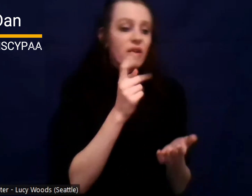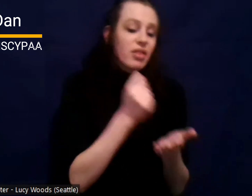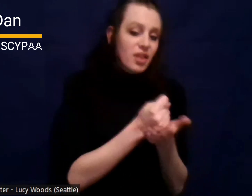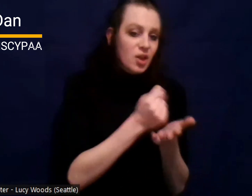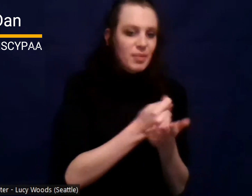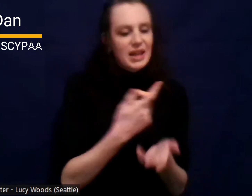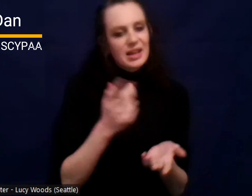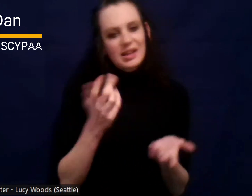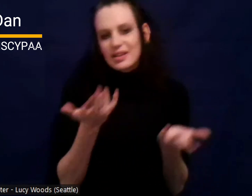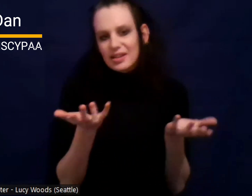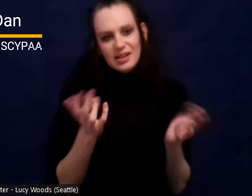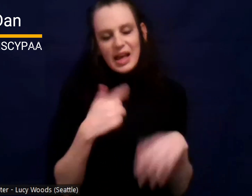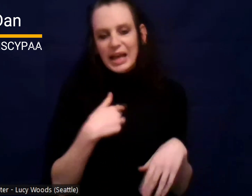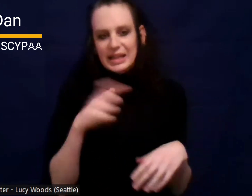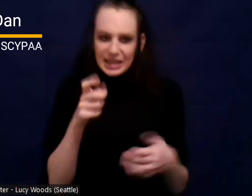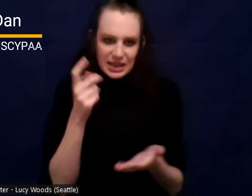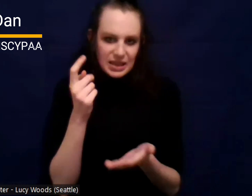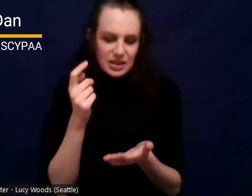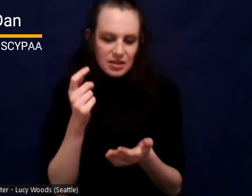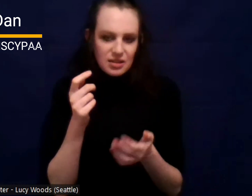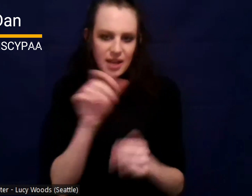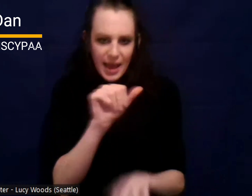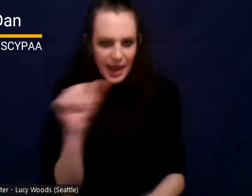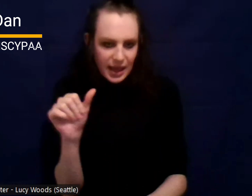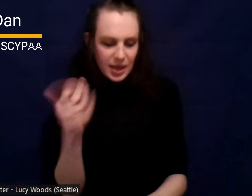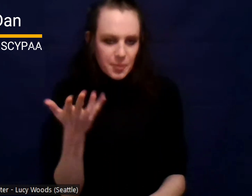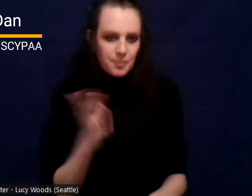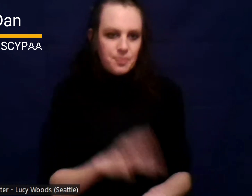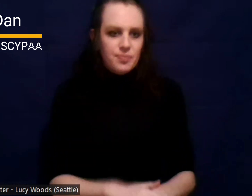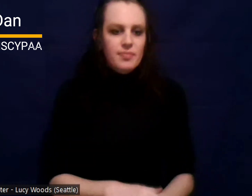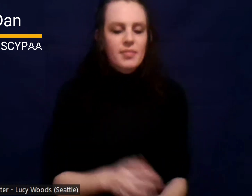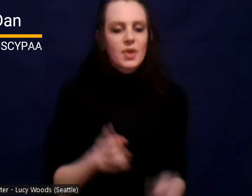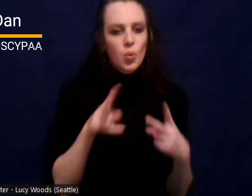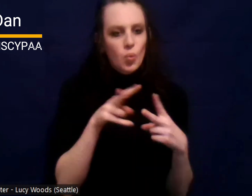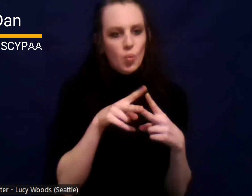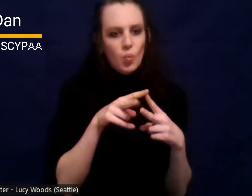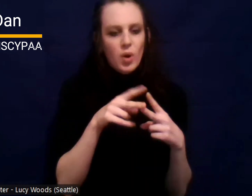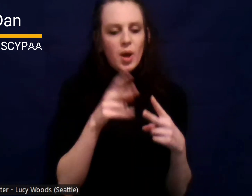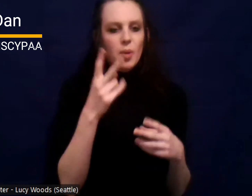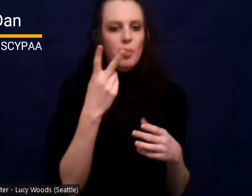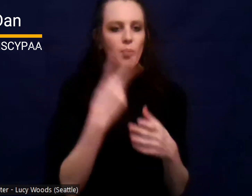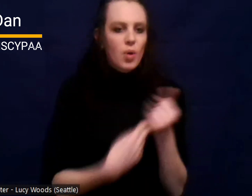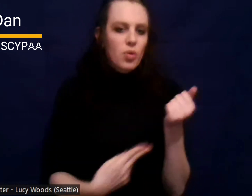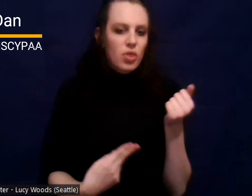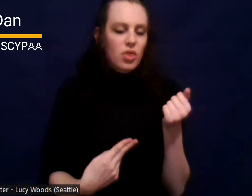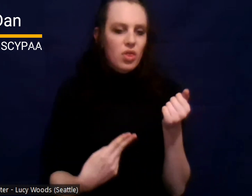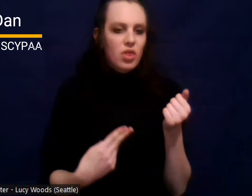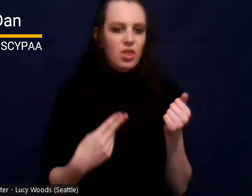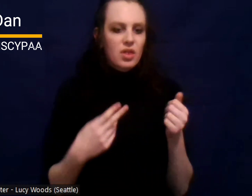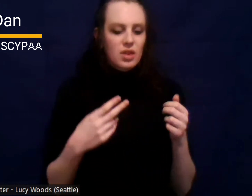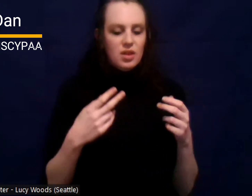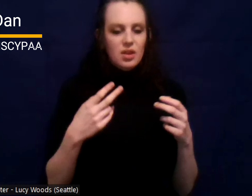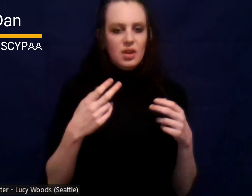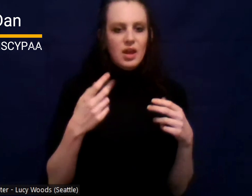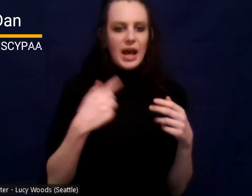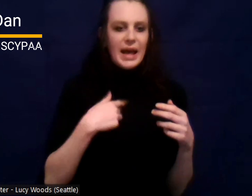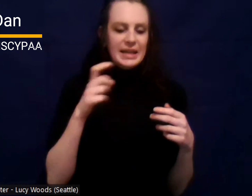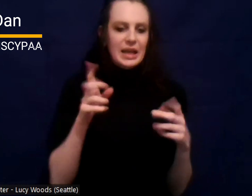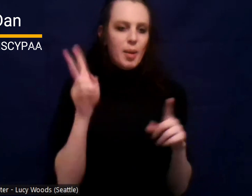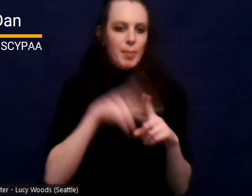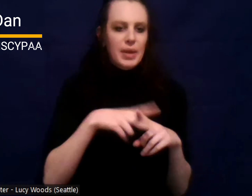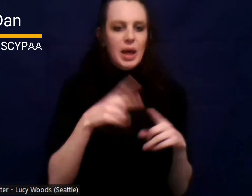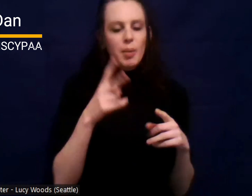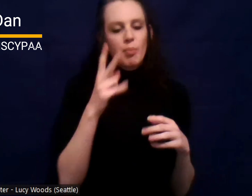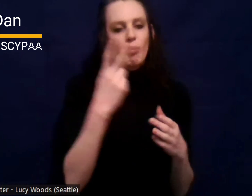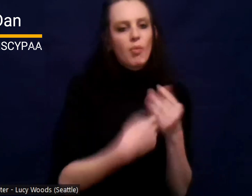program to get the alcoholism to go away. So it's like that inventory that AA teaches me is really, really important for me